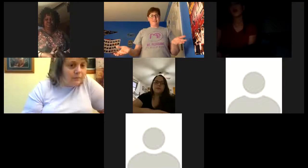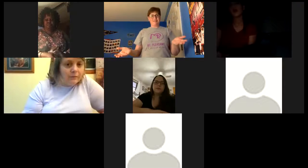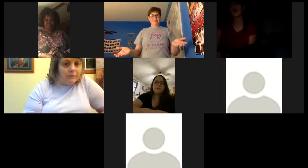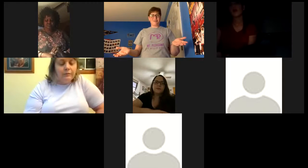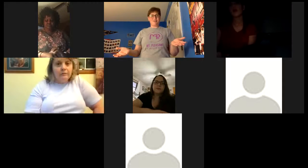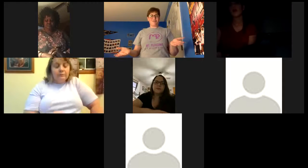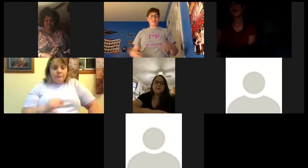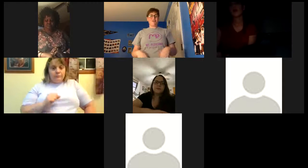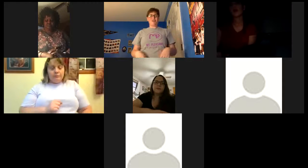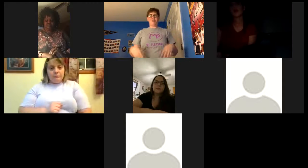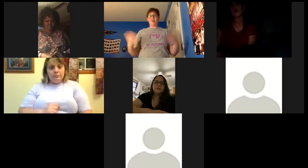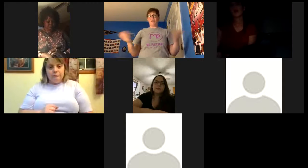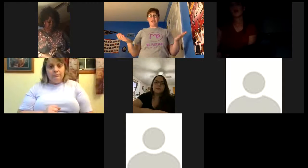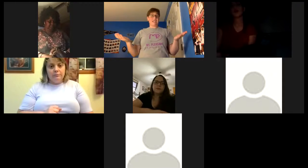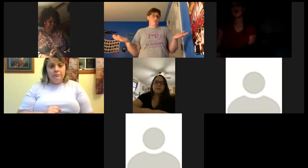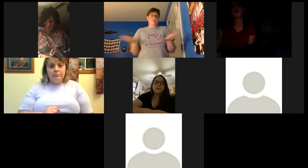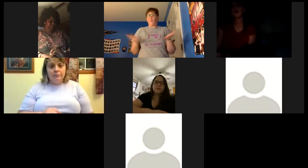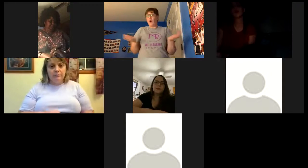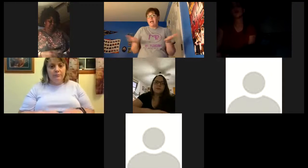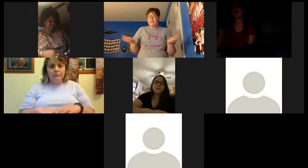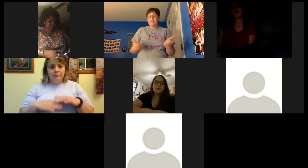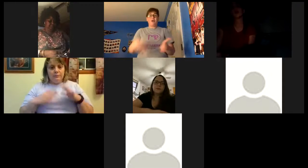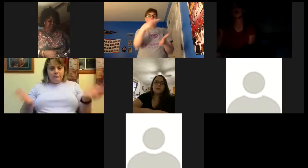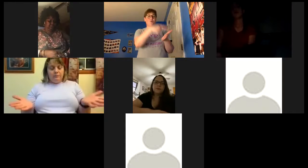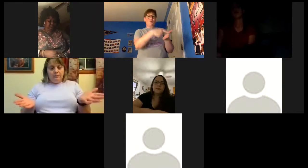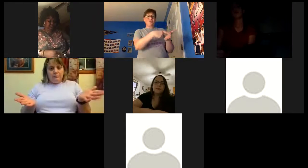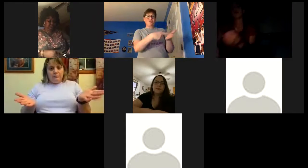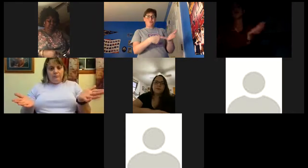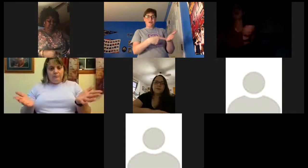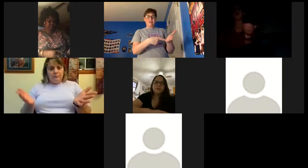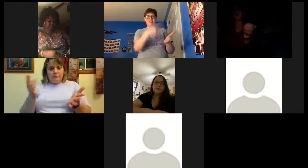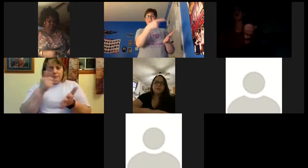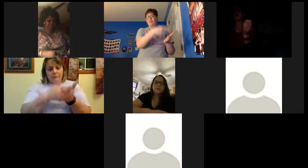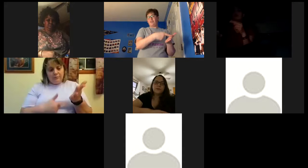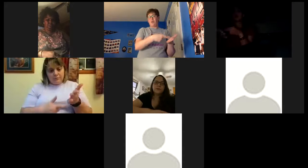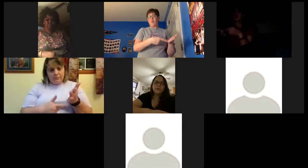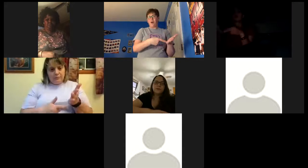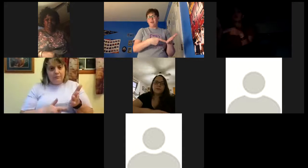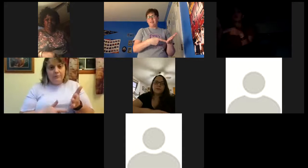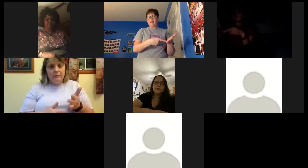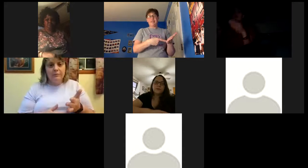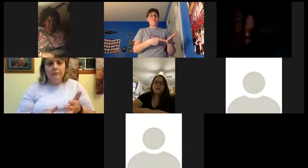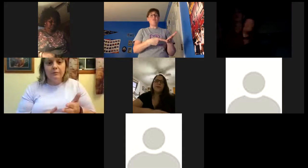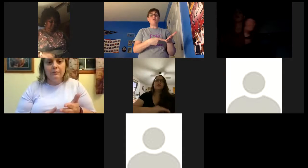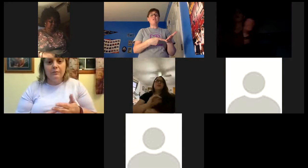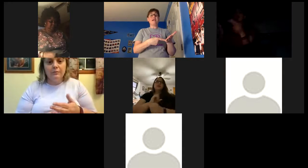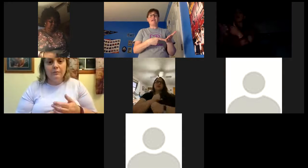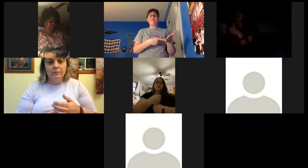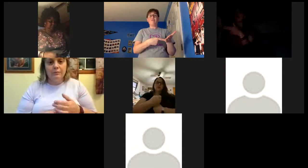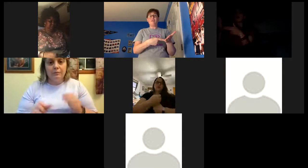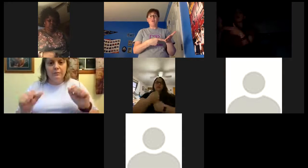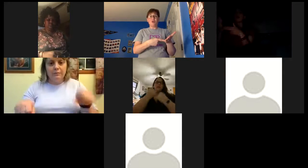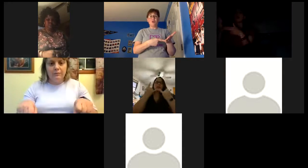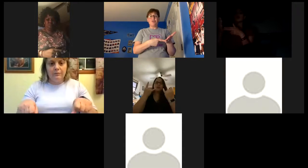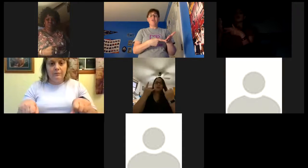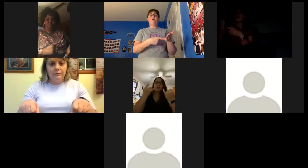today? So you could do like either what, or you can do what. So what, and if you want to sign